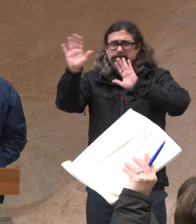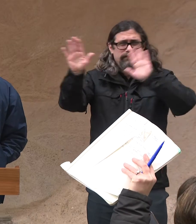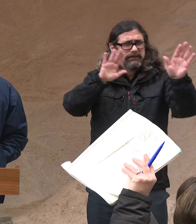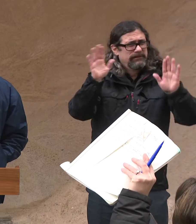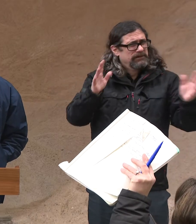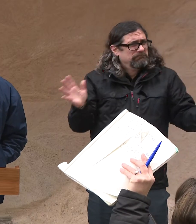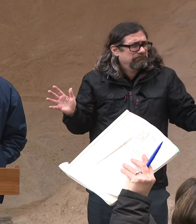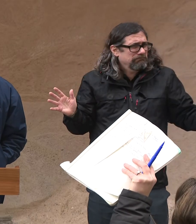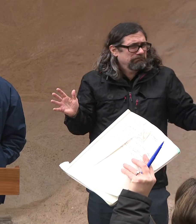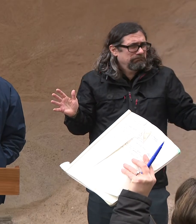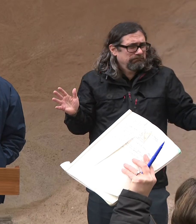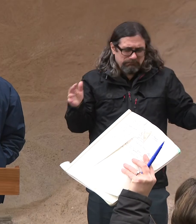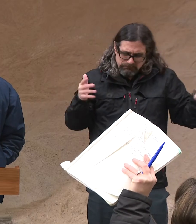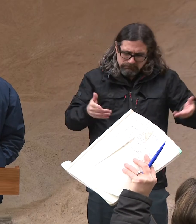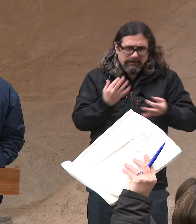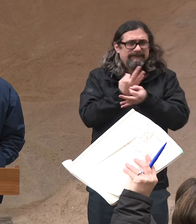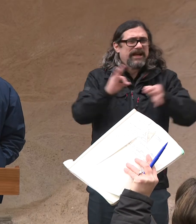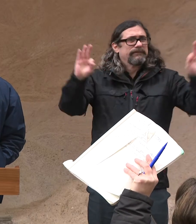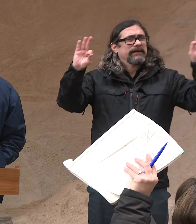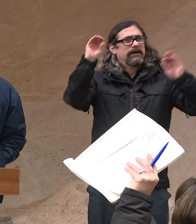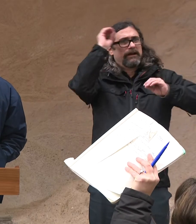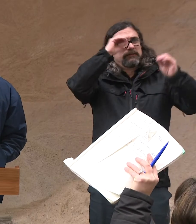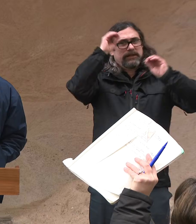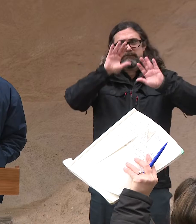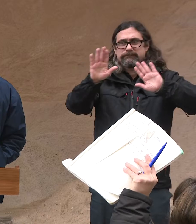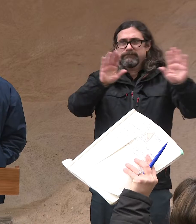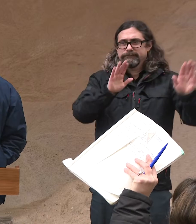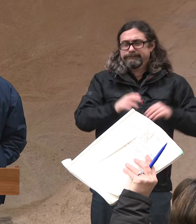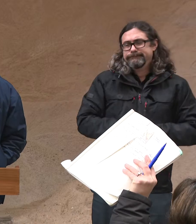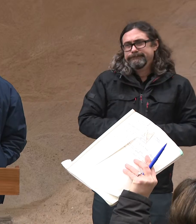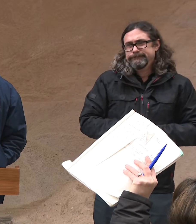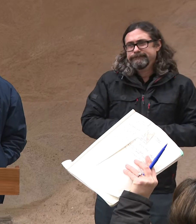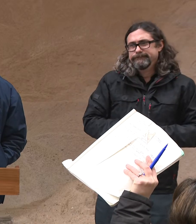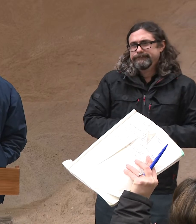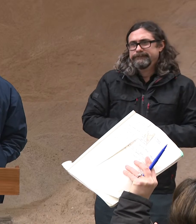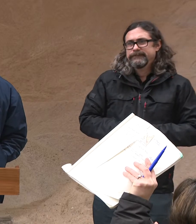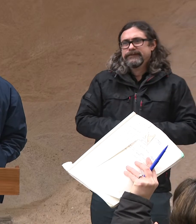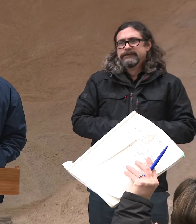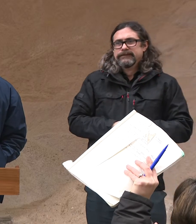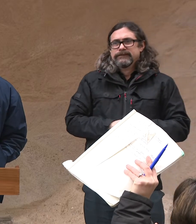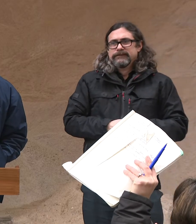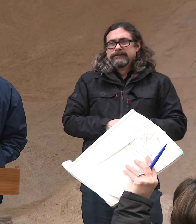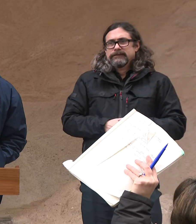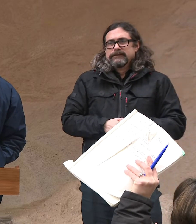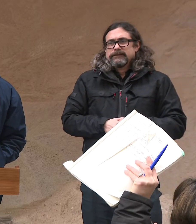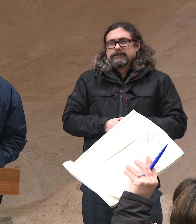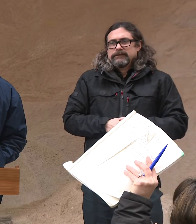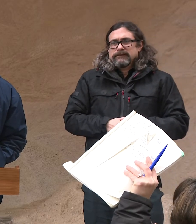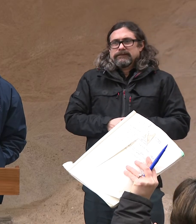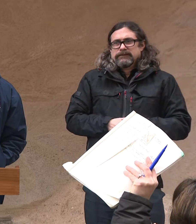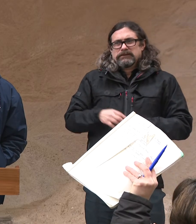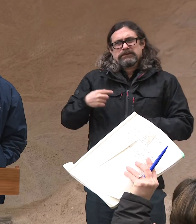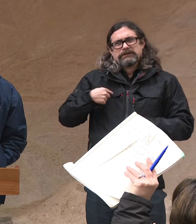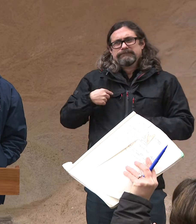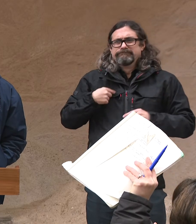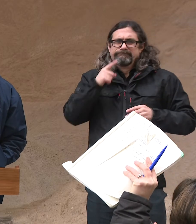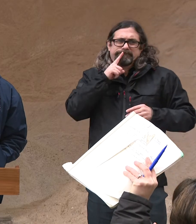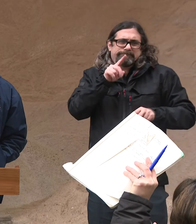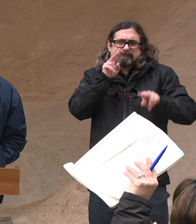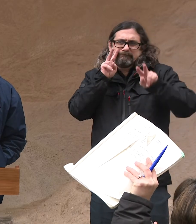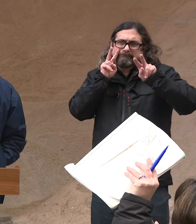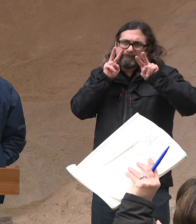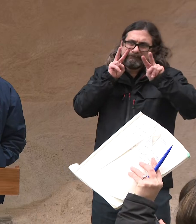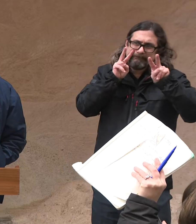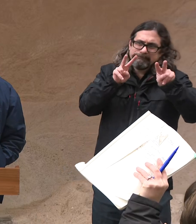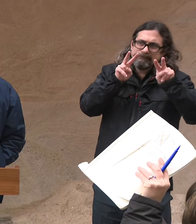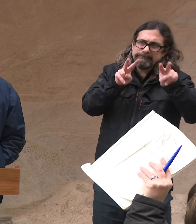next 4 years of having a president that loves this city like I love this city, and we're going to do